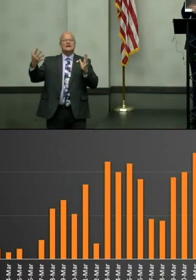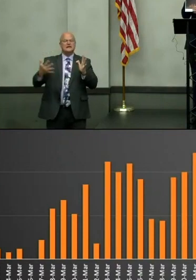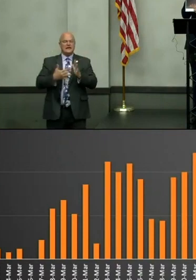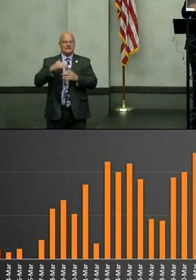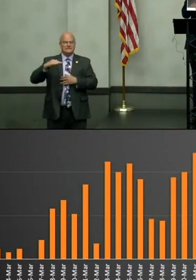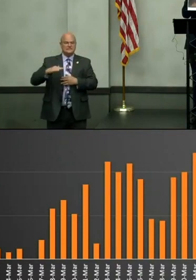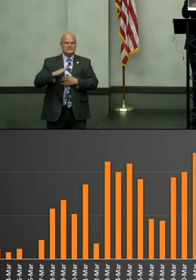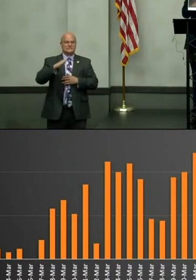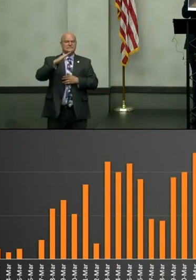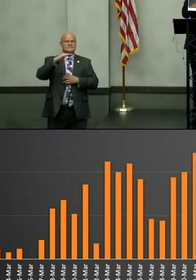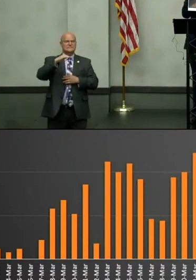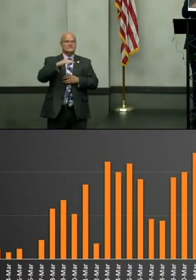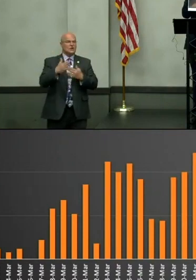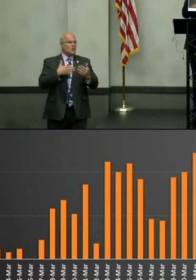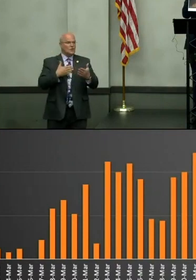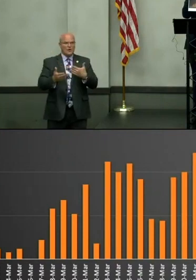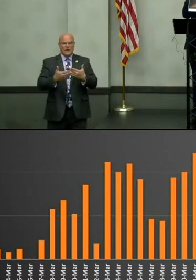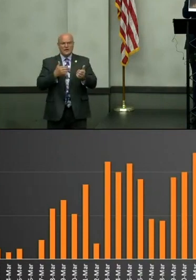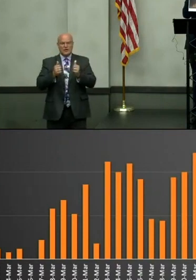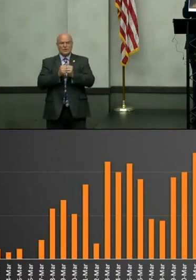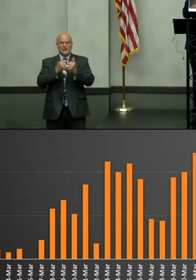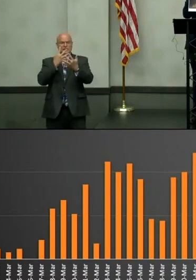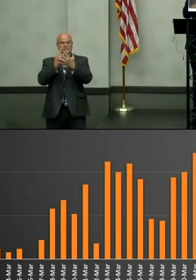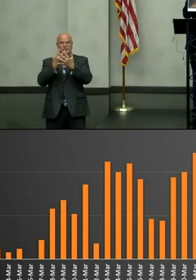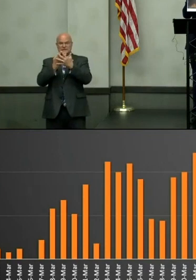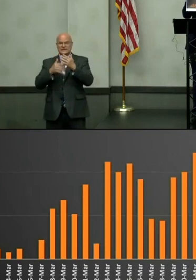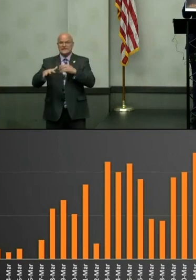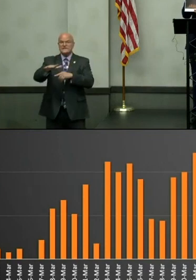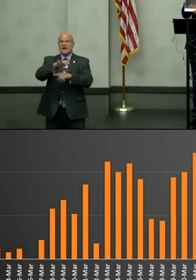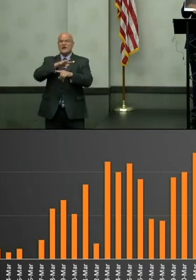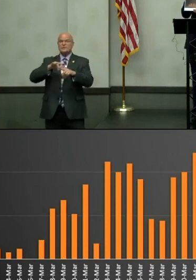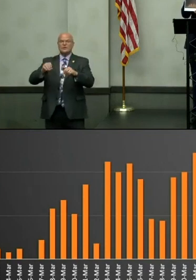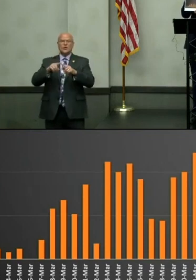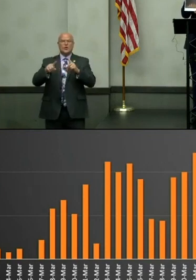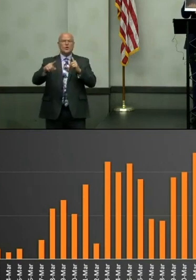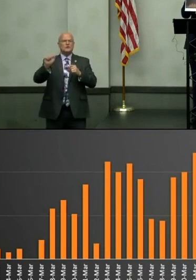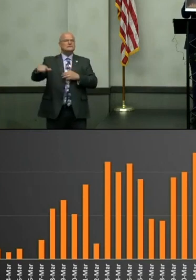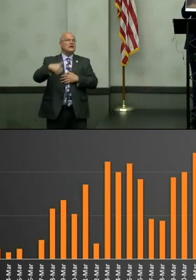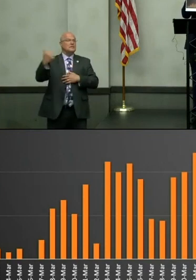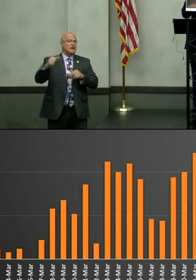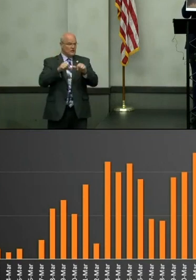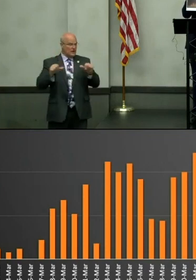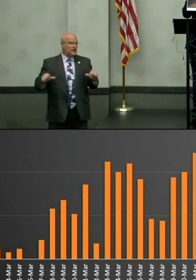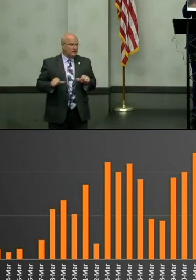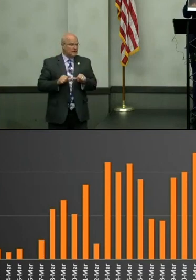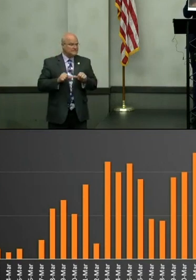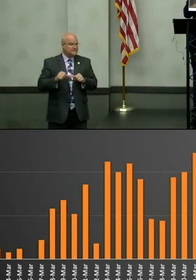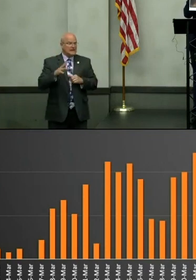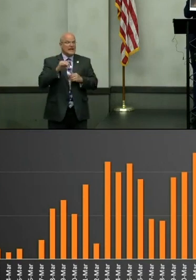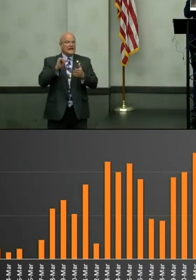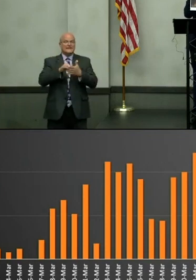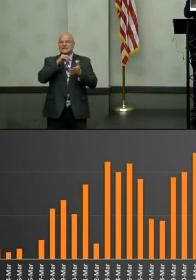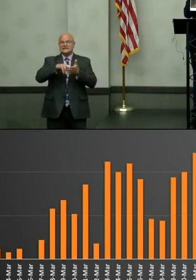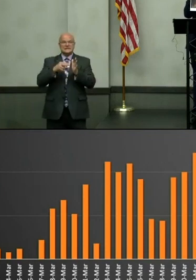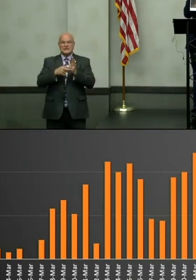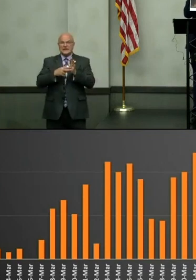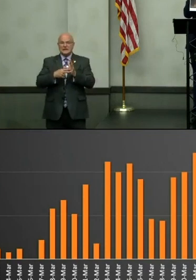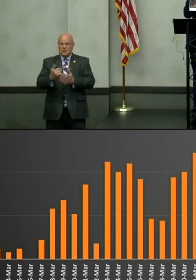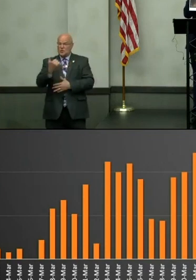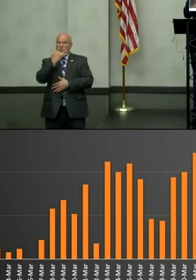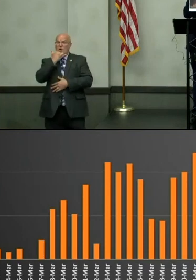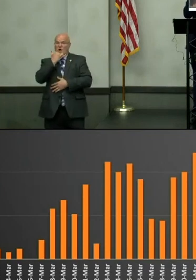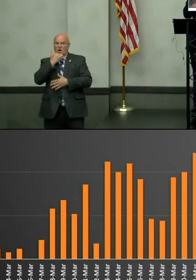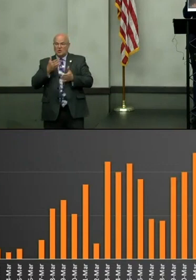up a little bit, whether it is in our prison environment or whether it is some other area. And that doesn't mean we're on the